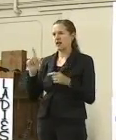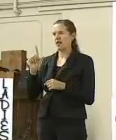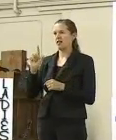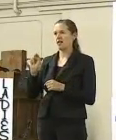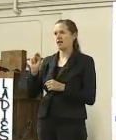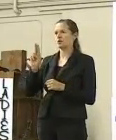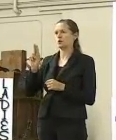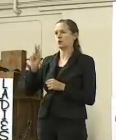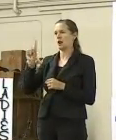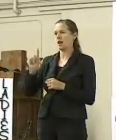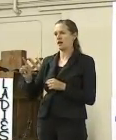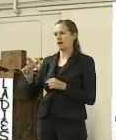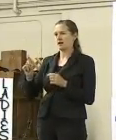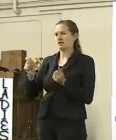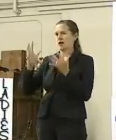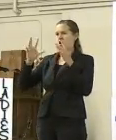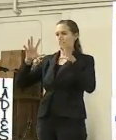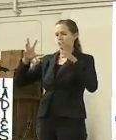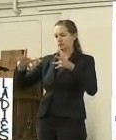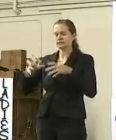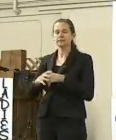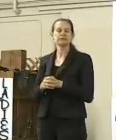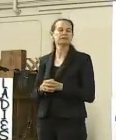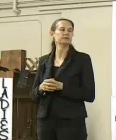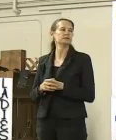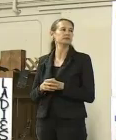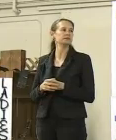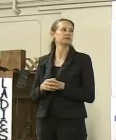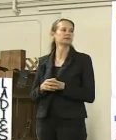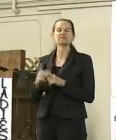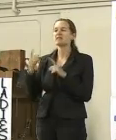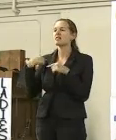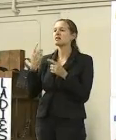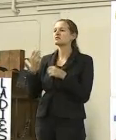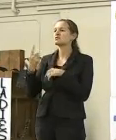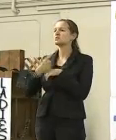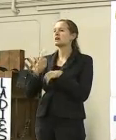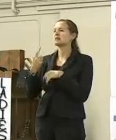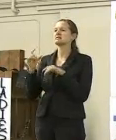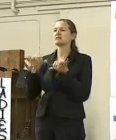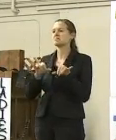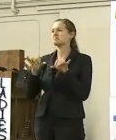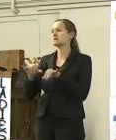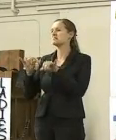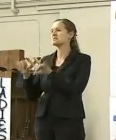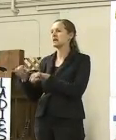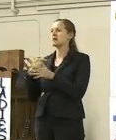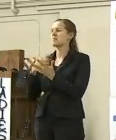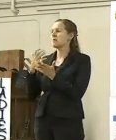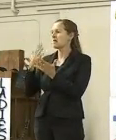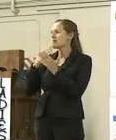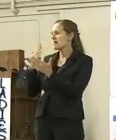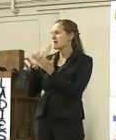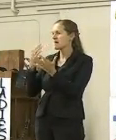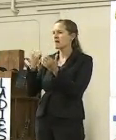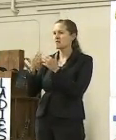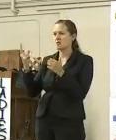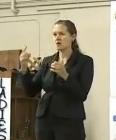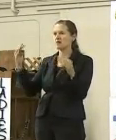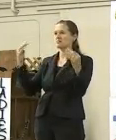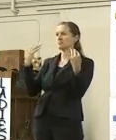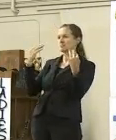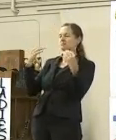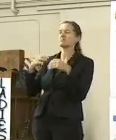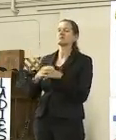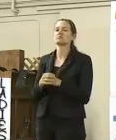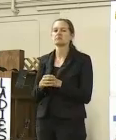Lightning Complex. As we've mentioned the last few days, I want to thank everybody for viewing this. Just as a